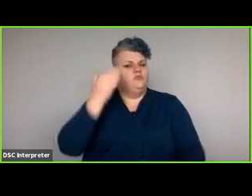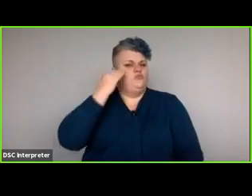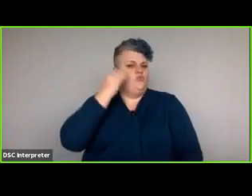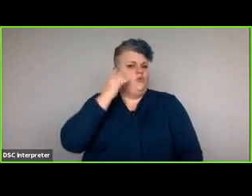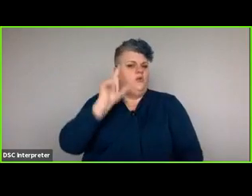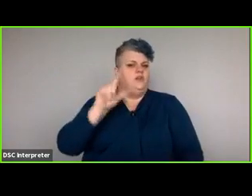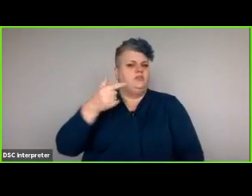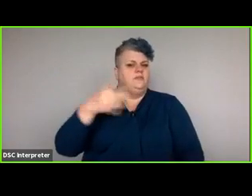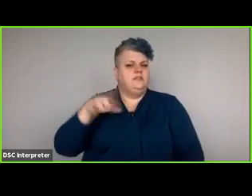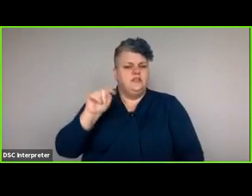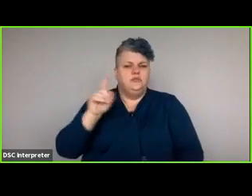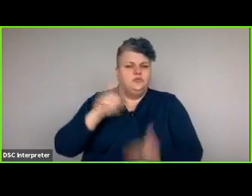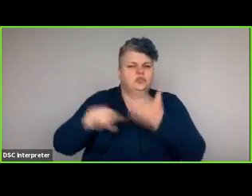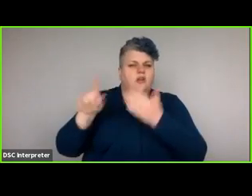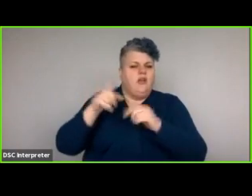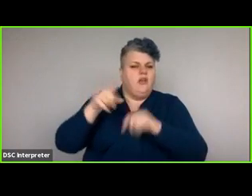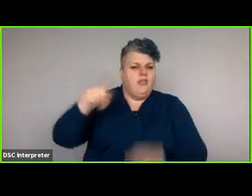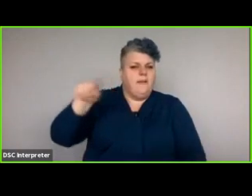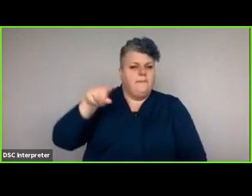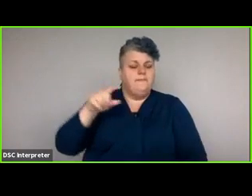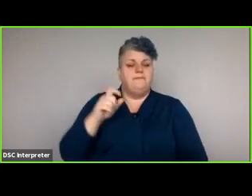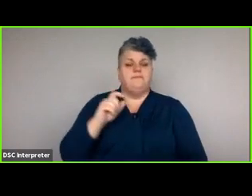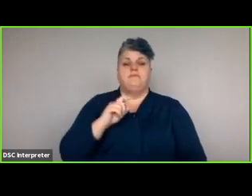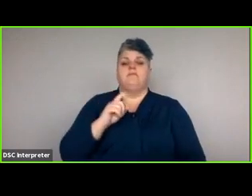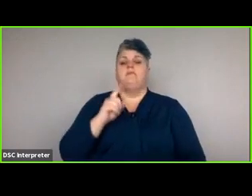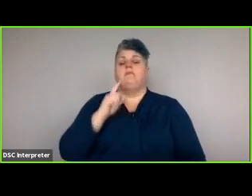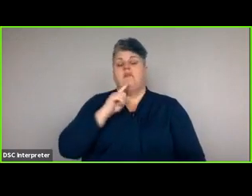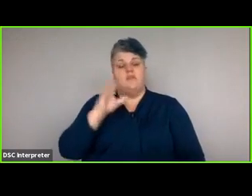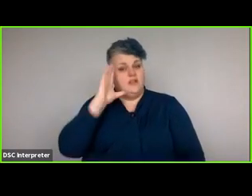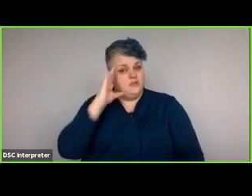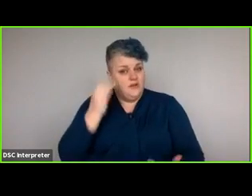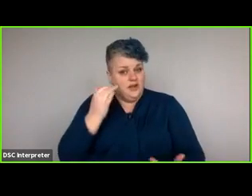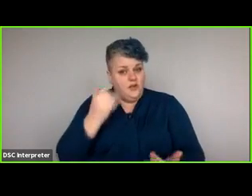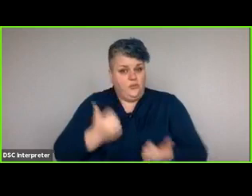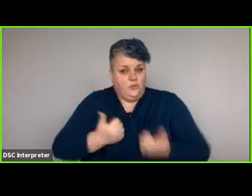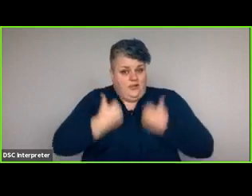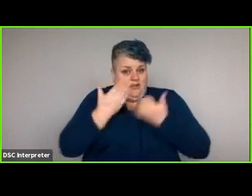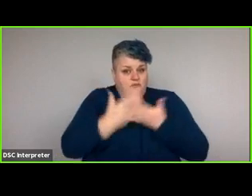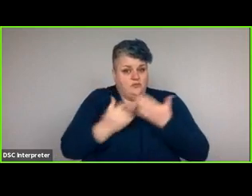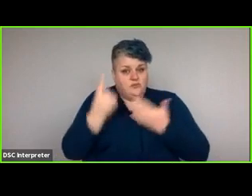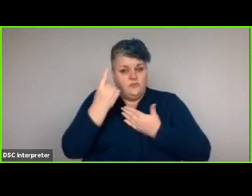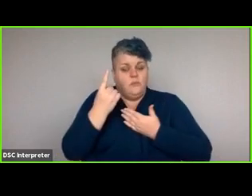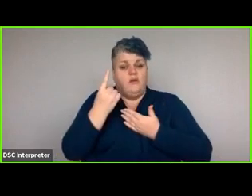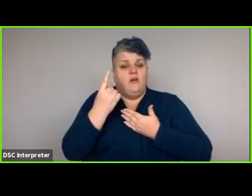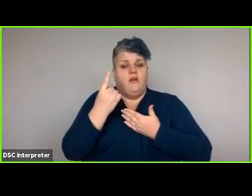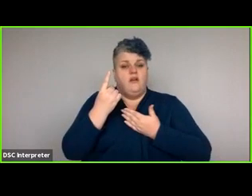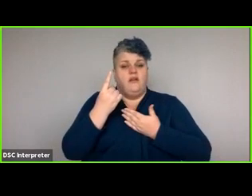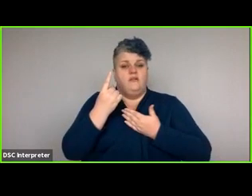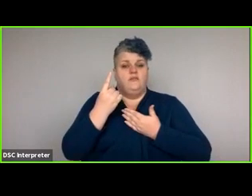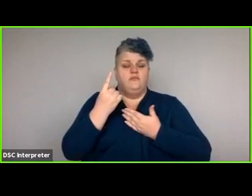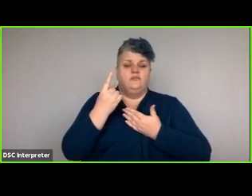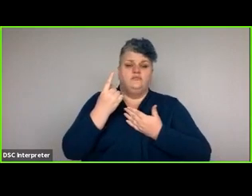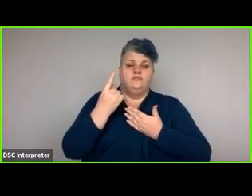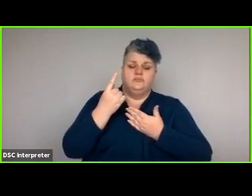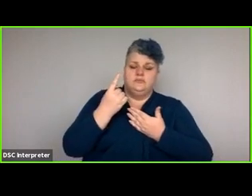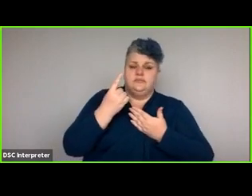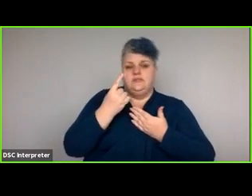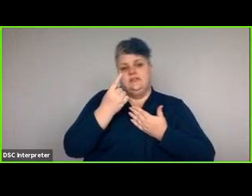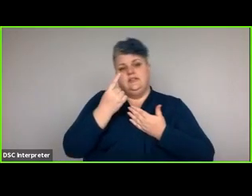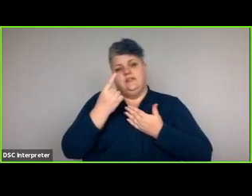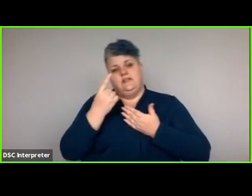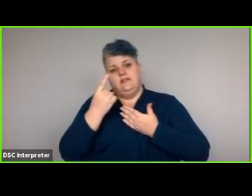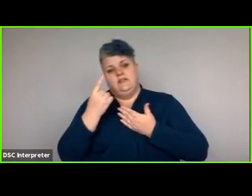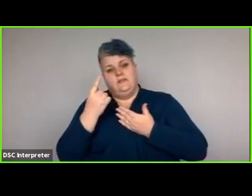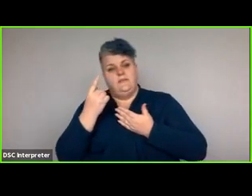LGBTQ and just check in on them. But if you're listening to it and you might be living with somebody who, you might want to